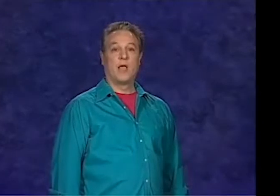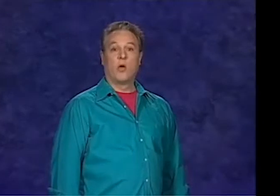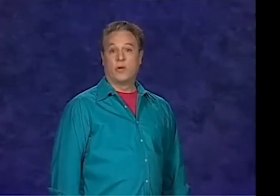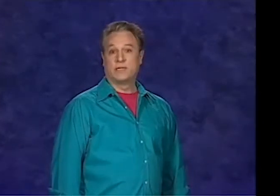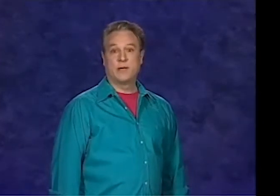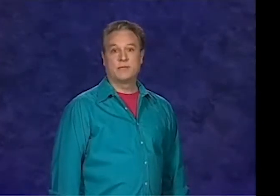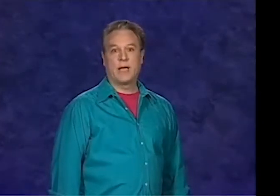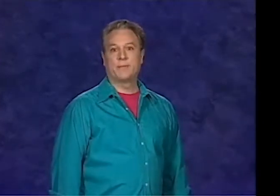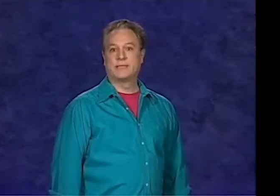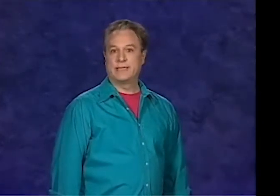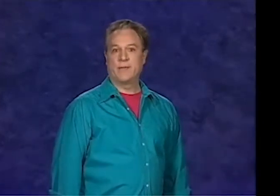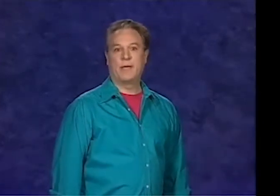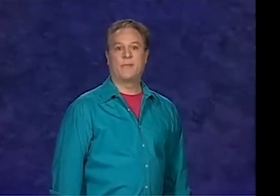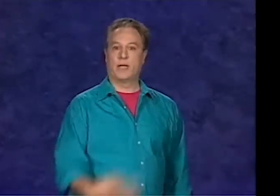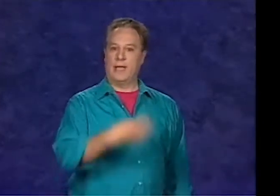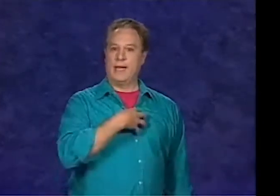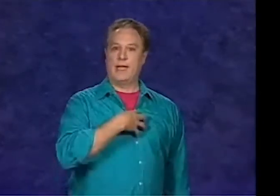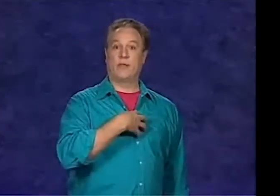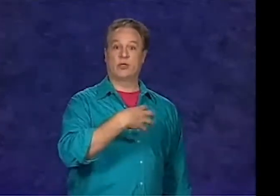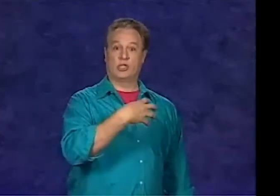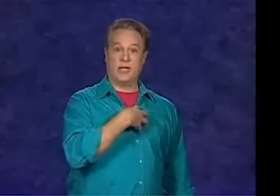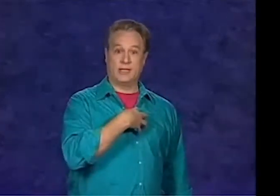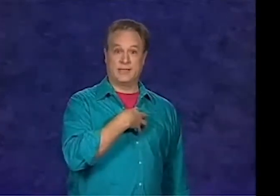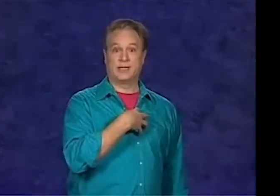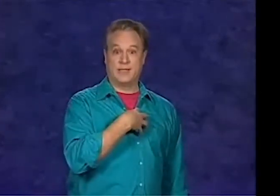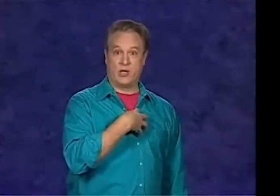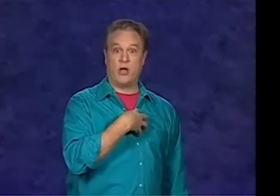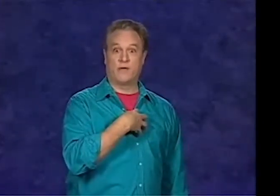We sometimes see people hitting their chest as they cough.